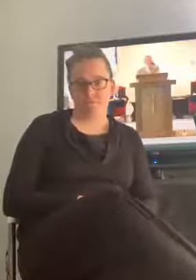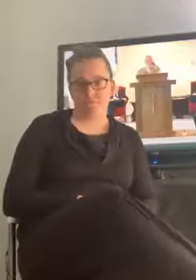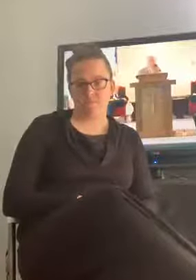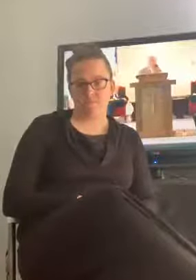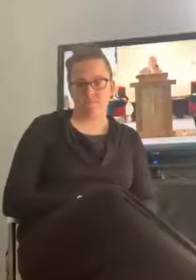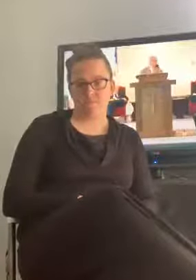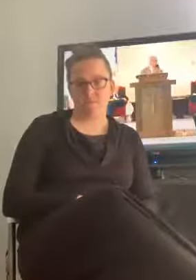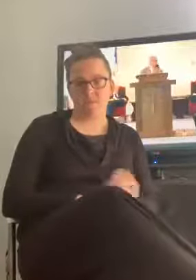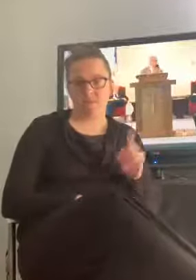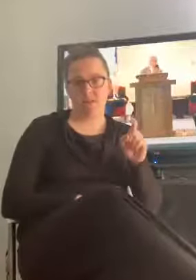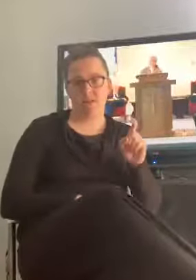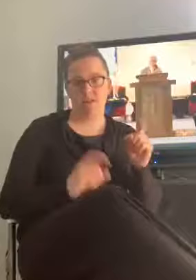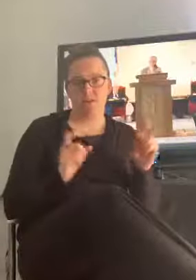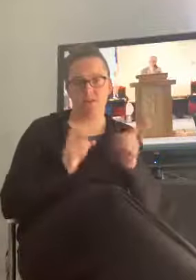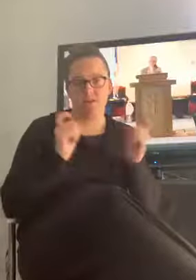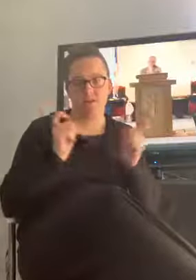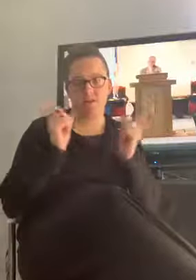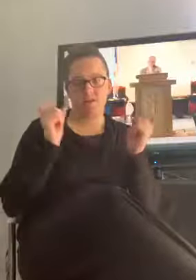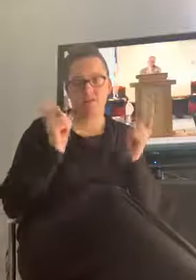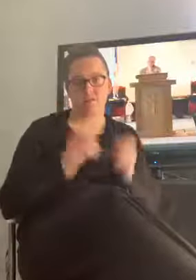need to rejoice. Amen.